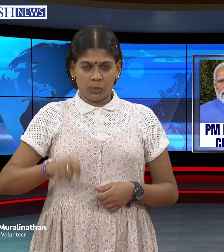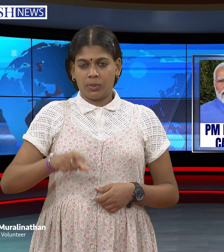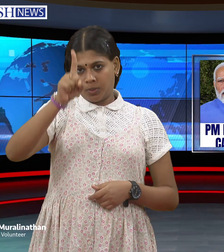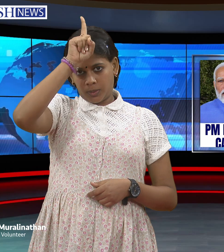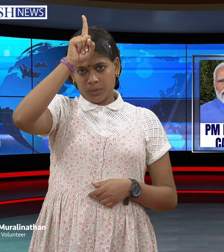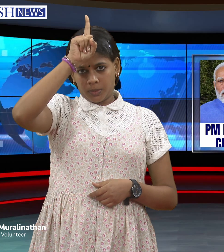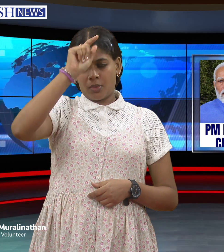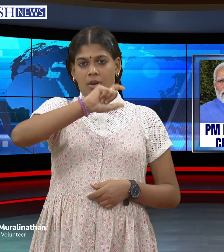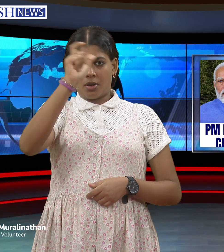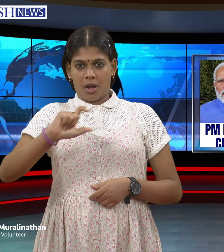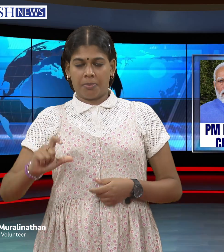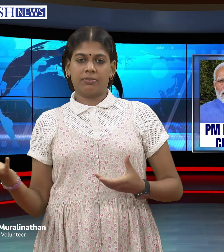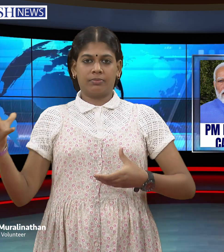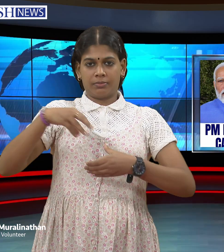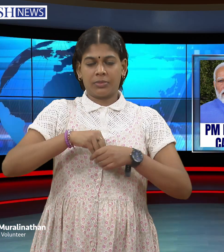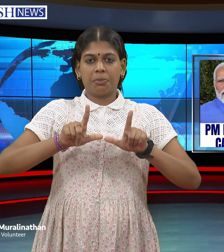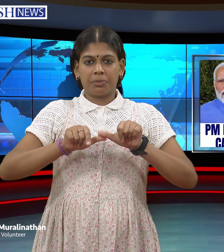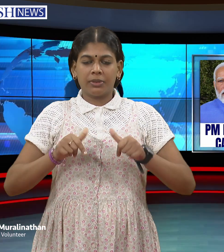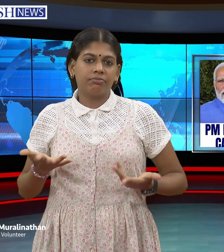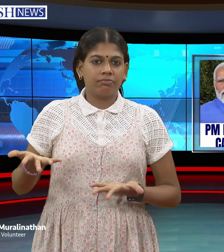Canada, Ukraine, and Italy.